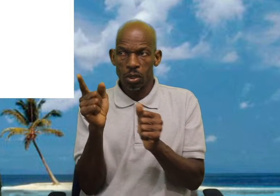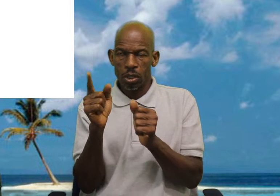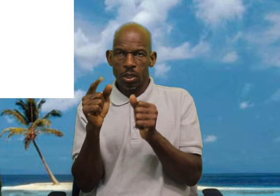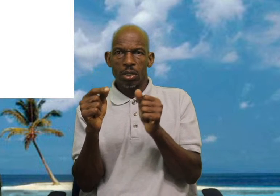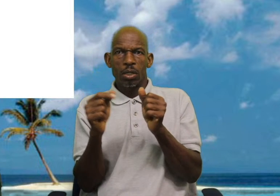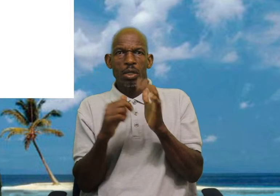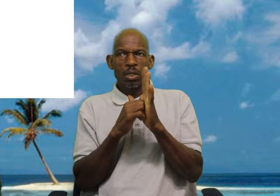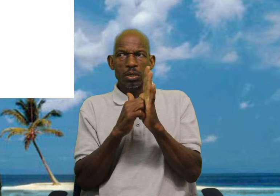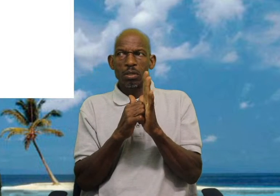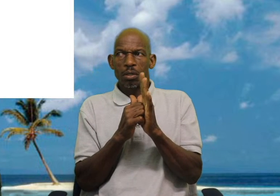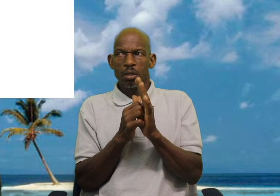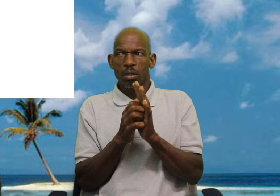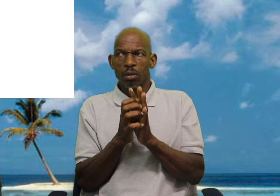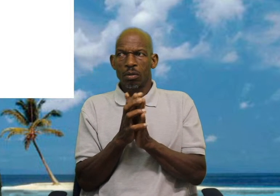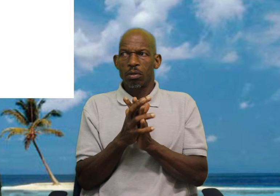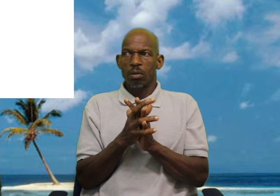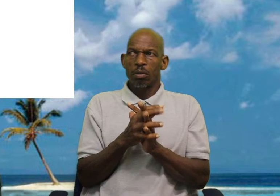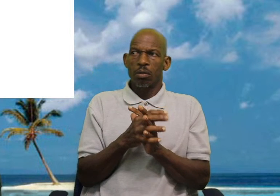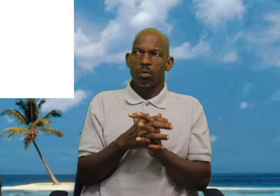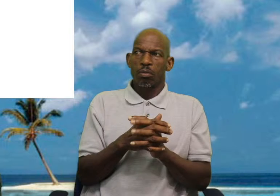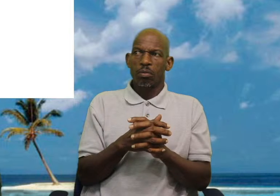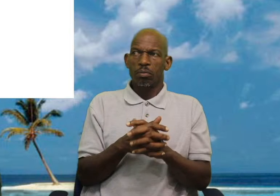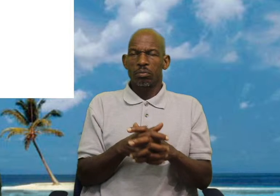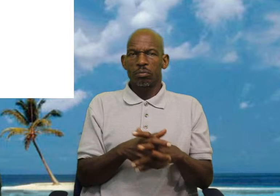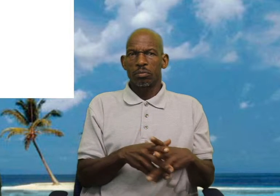put in he is